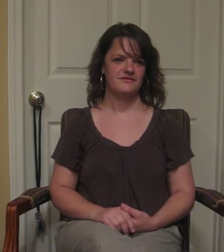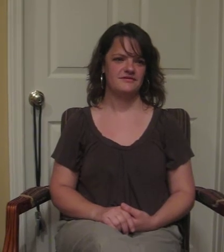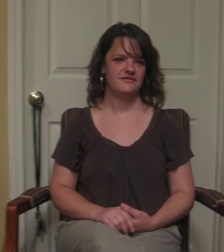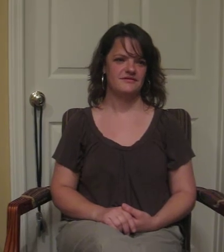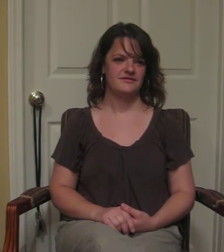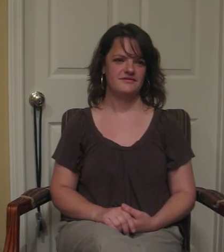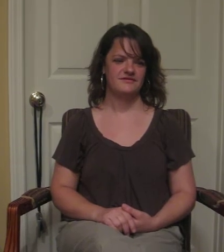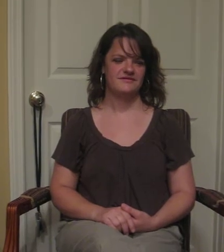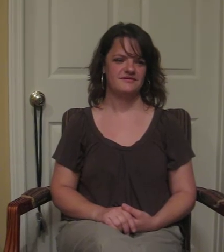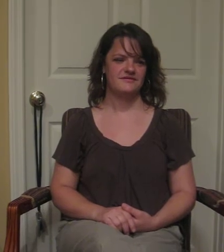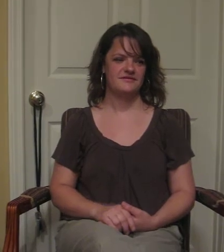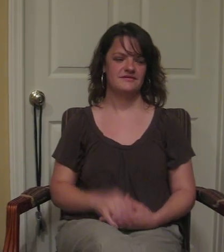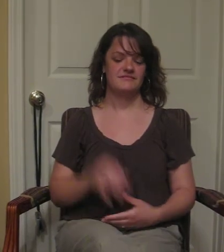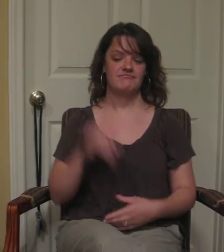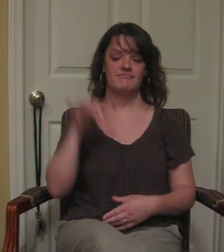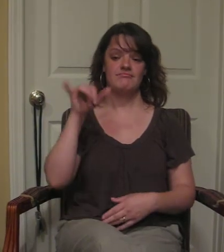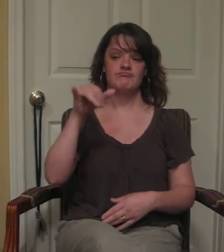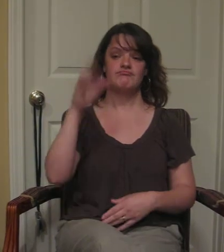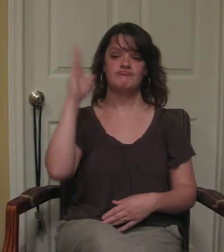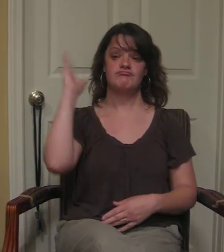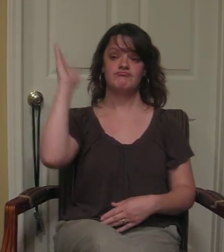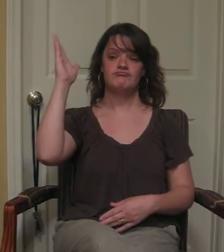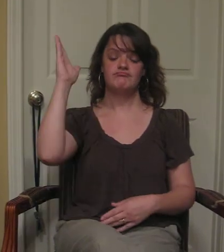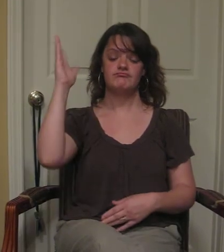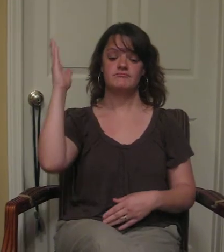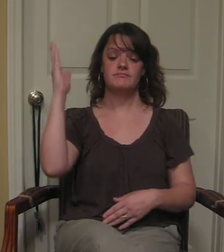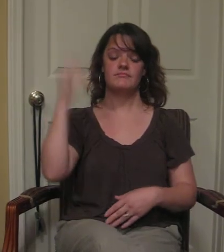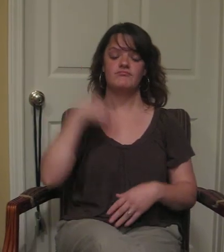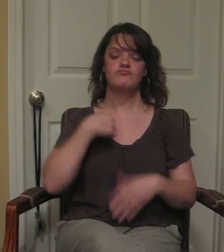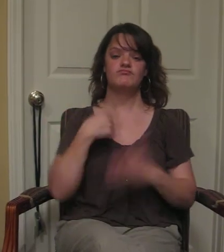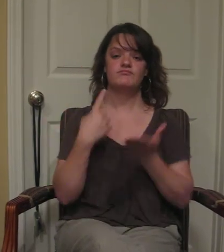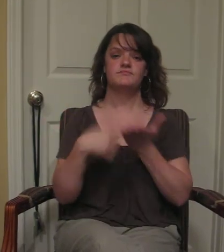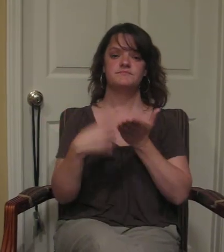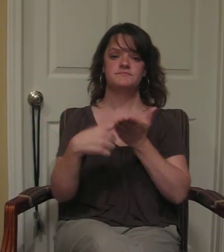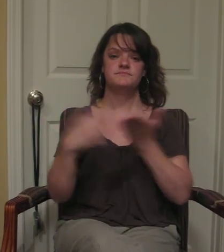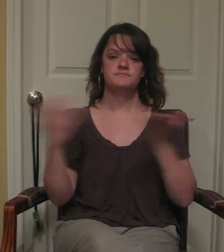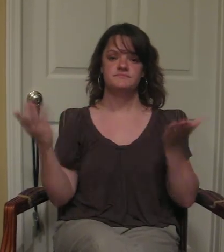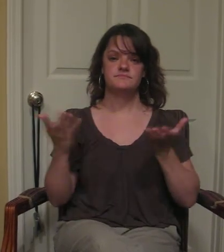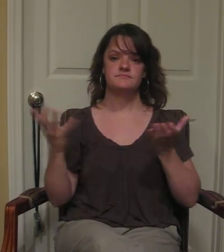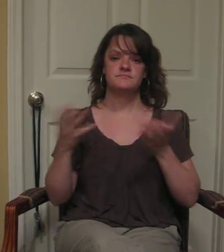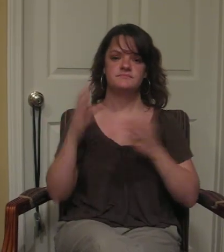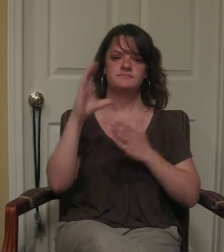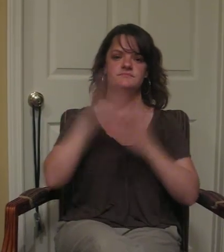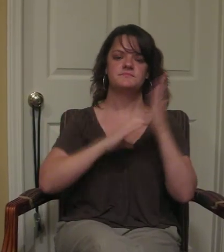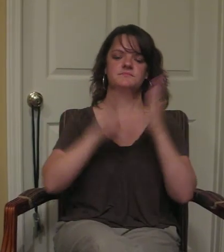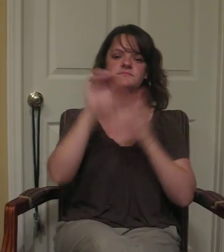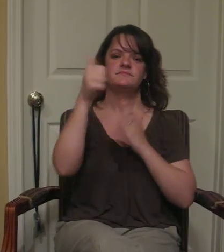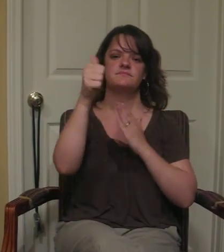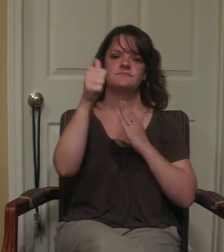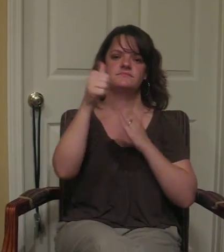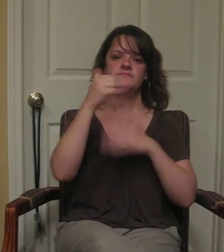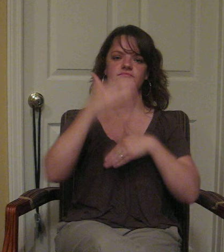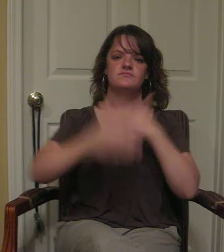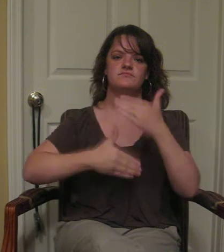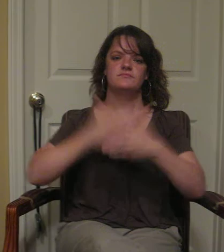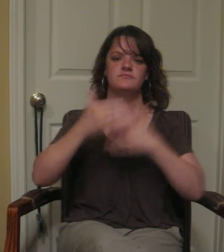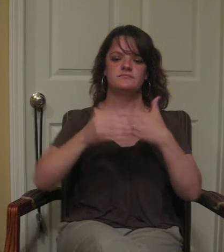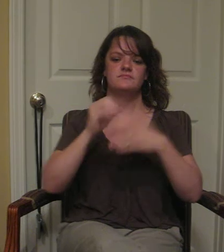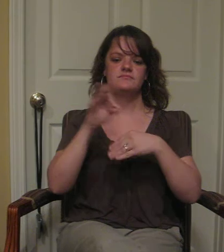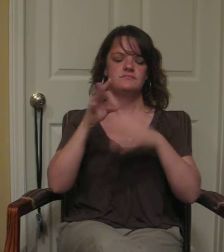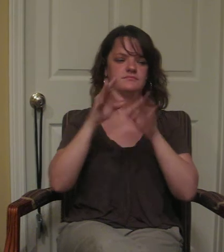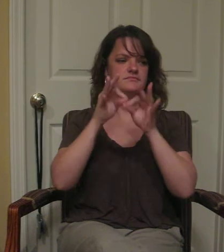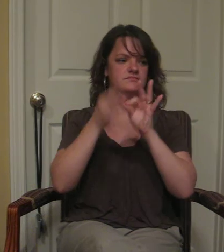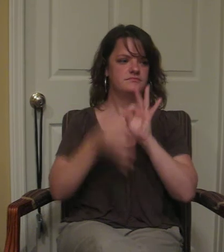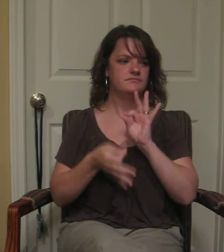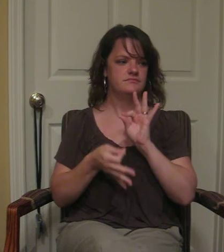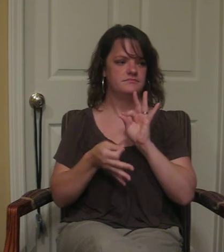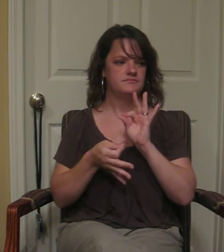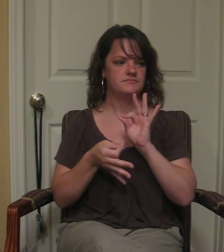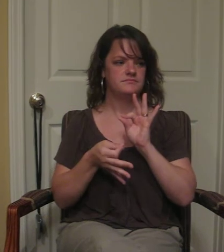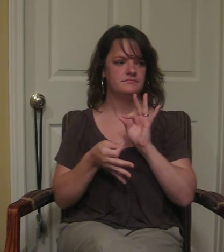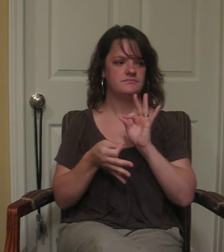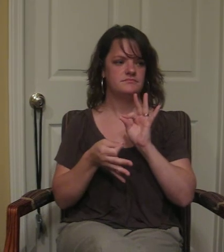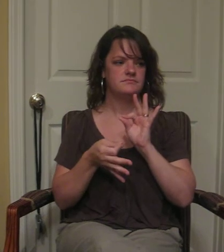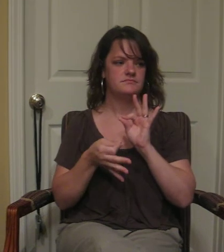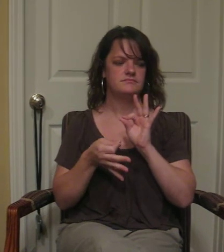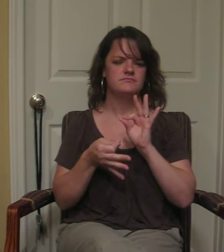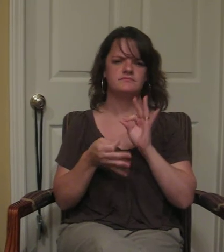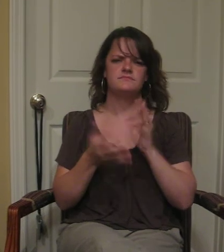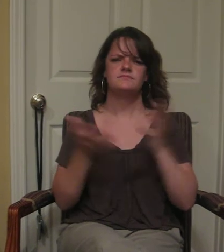In this presentation, I will be discussing Chapter 10, the process of interpreting. What is